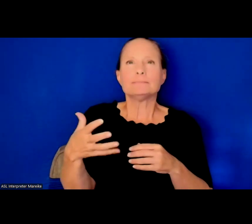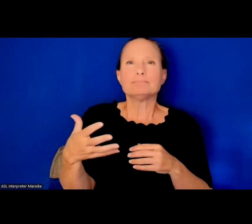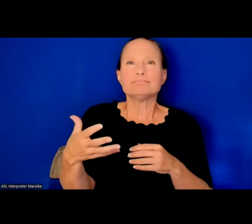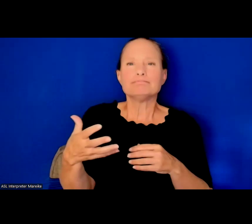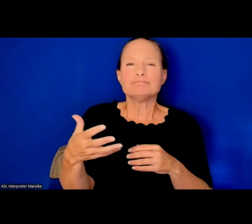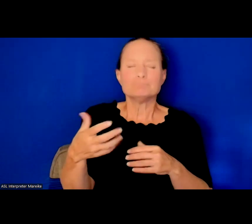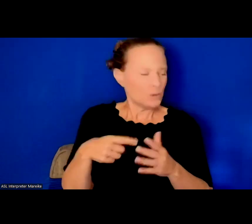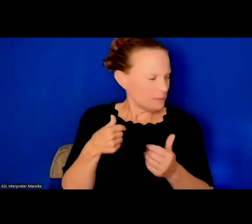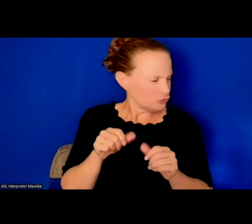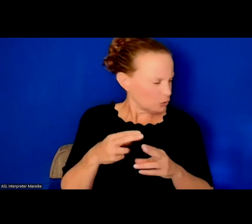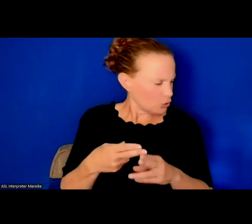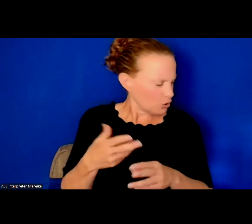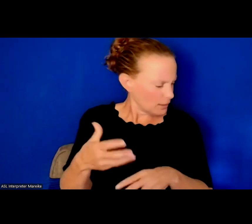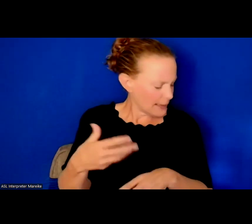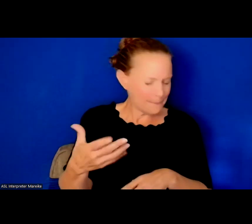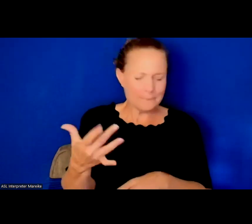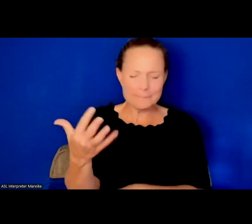what am I trying to call it?